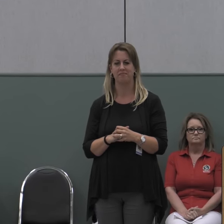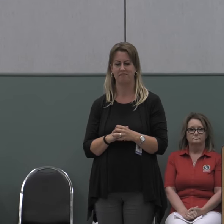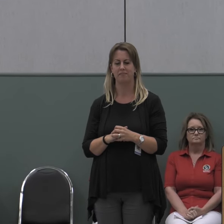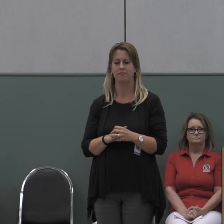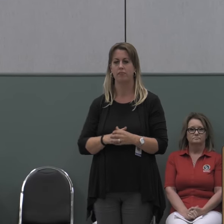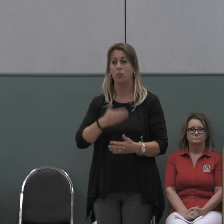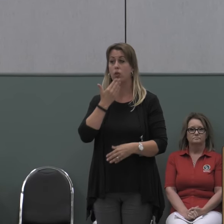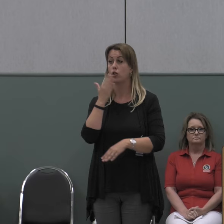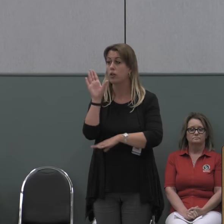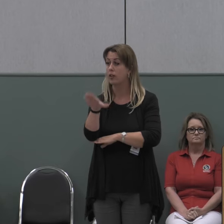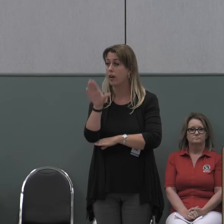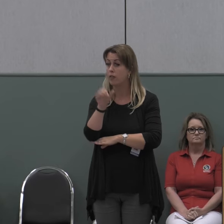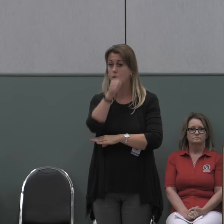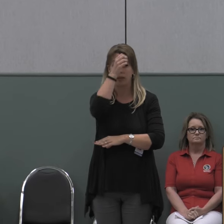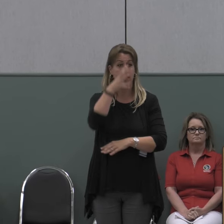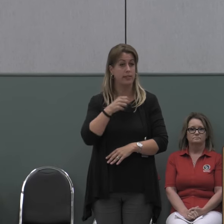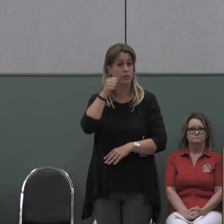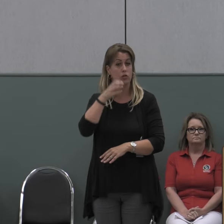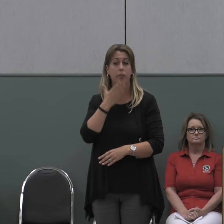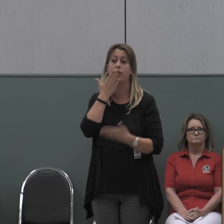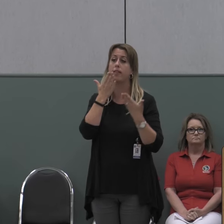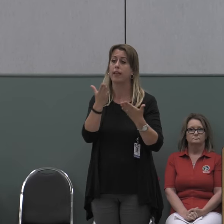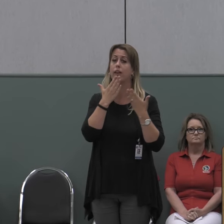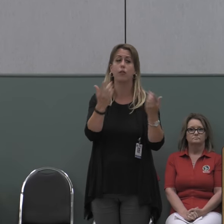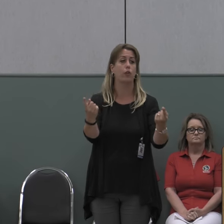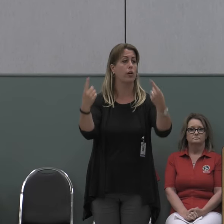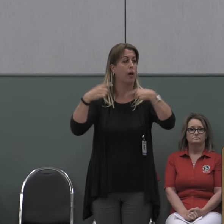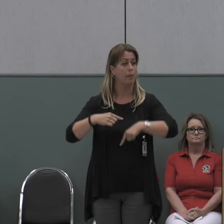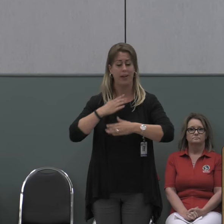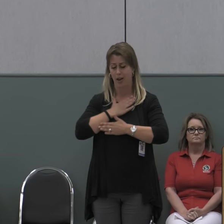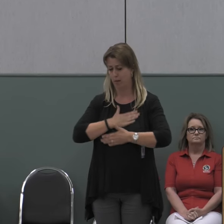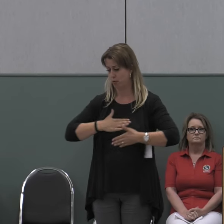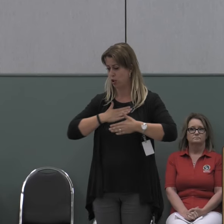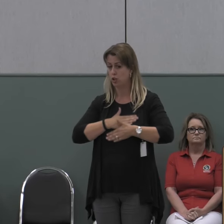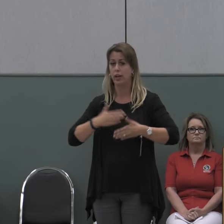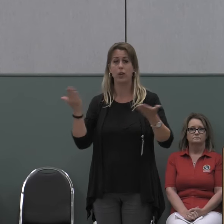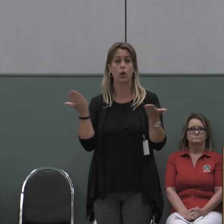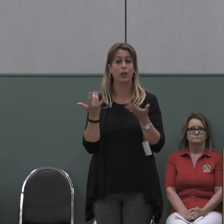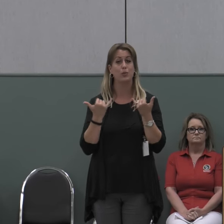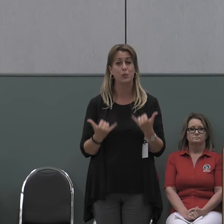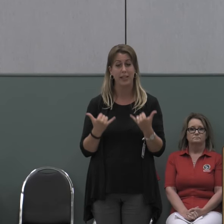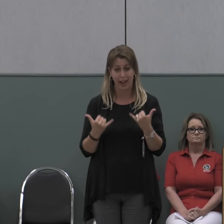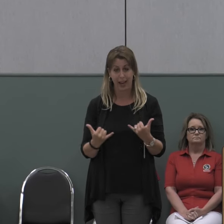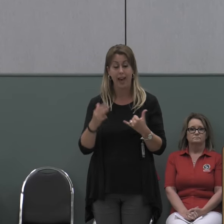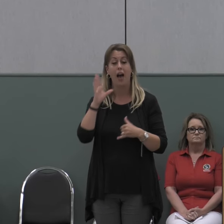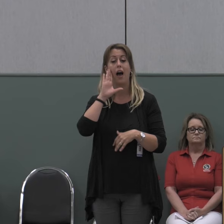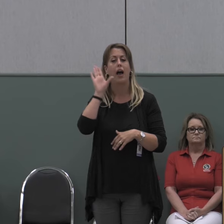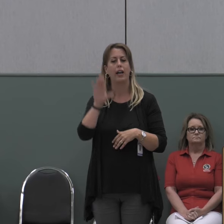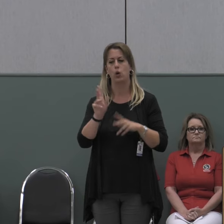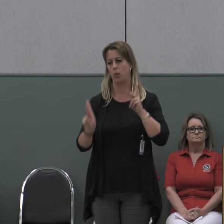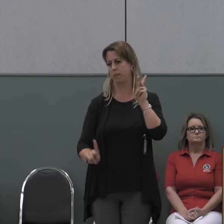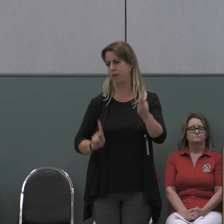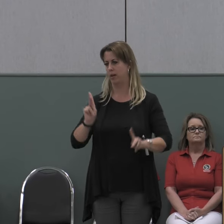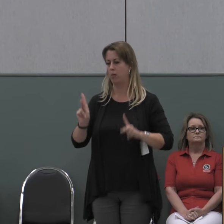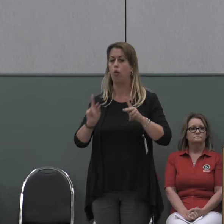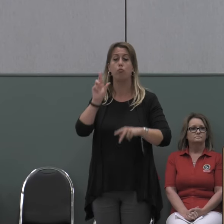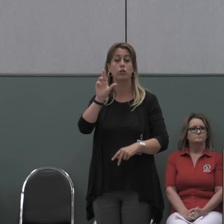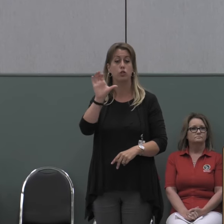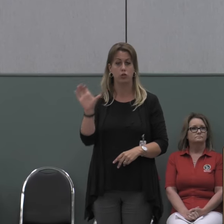Good afternoon, ladies and gentlemen. Thanks for coming. I appreciate that you guys are here today. I know the people of Ridgecrest care about their